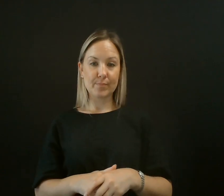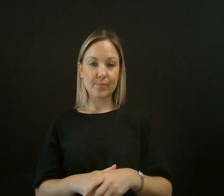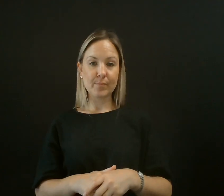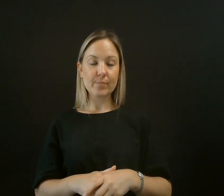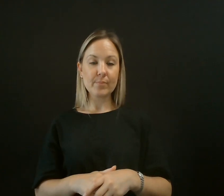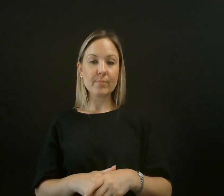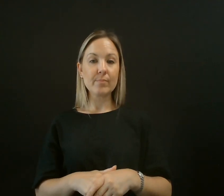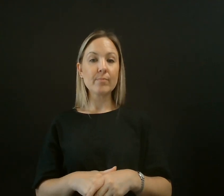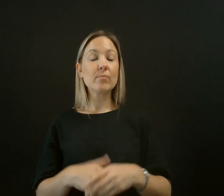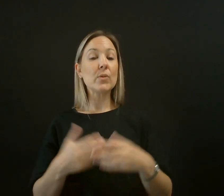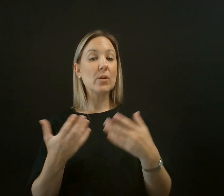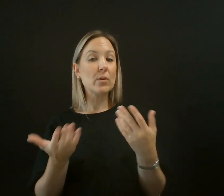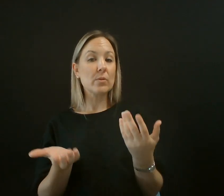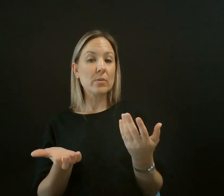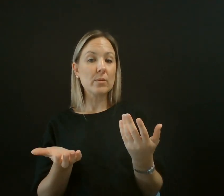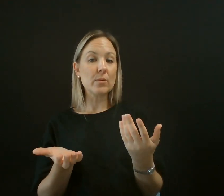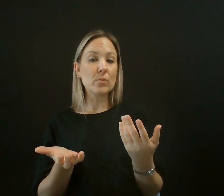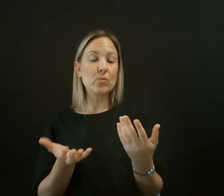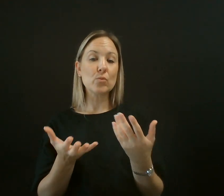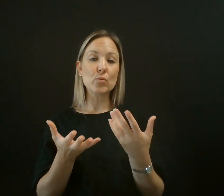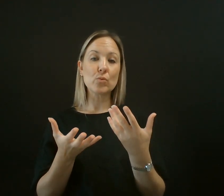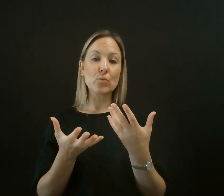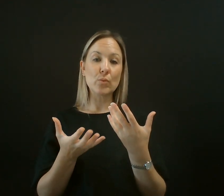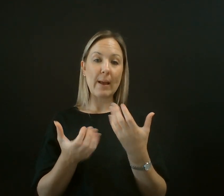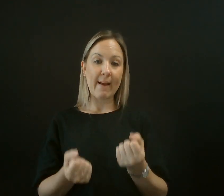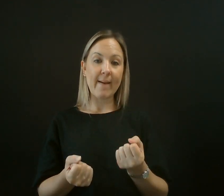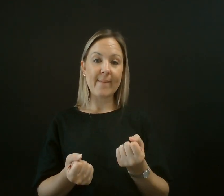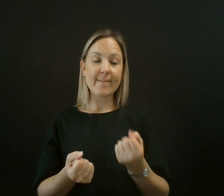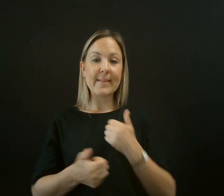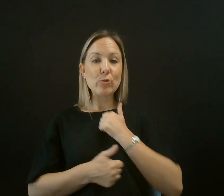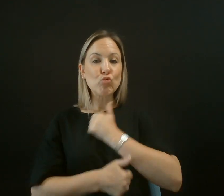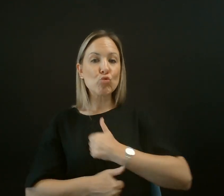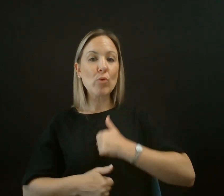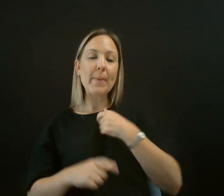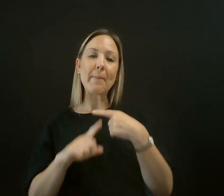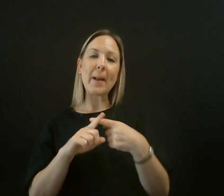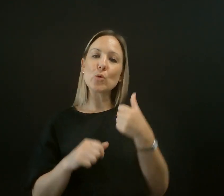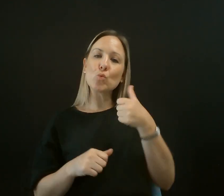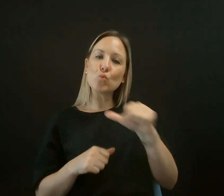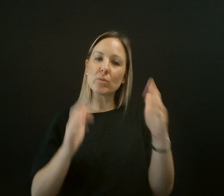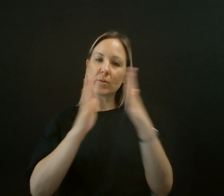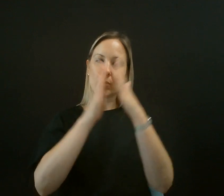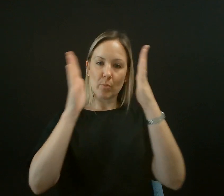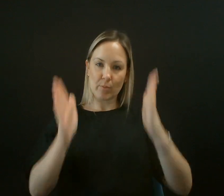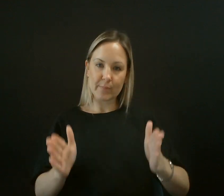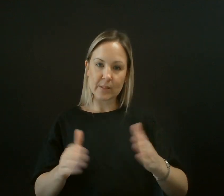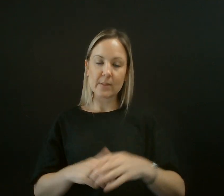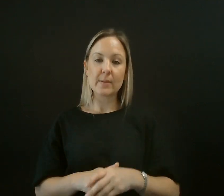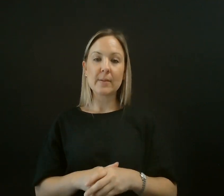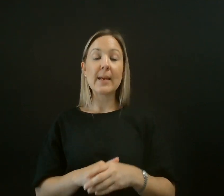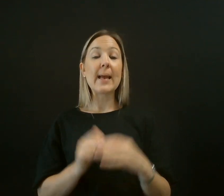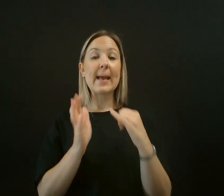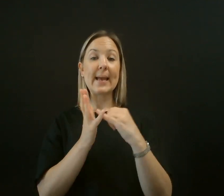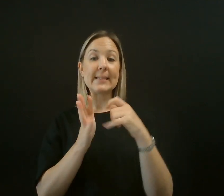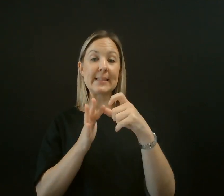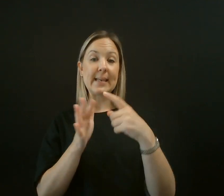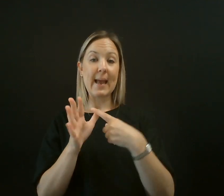To have quiet enjoyment and use of premises. The SDA